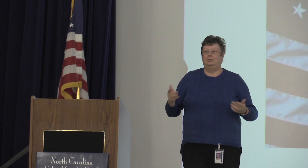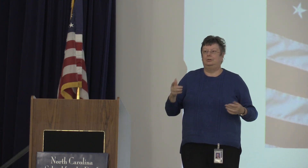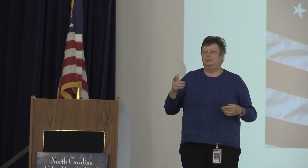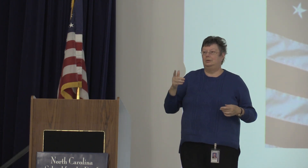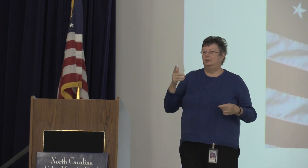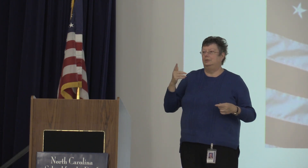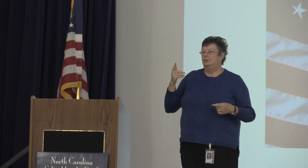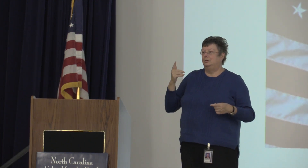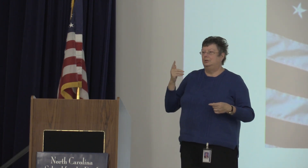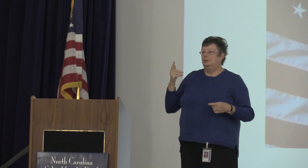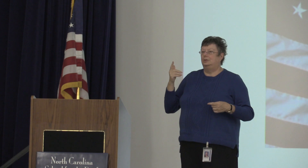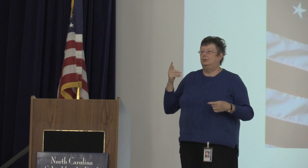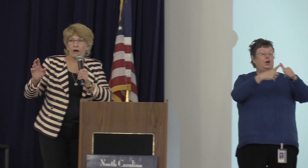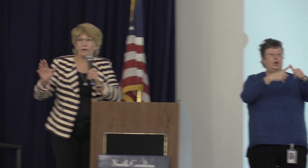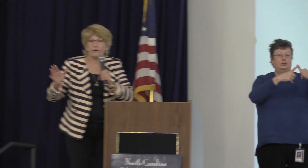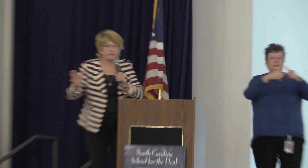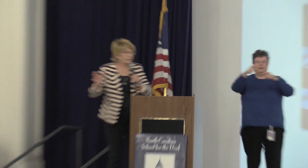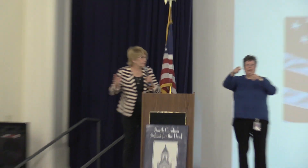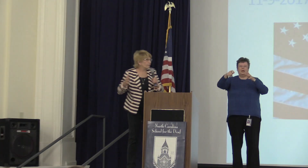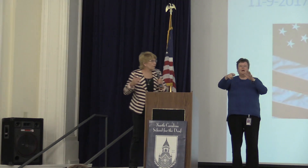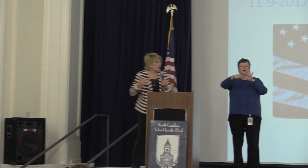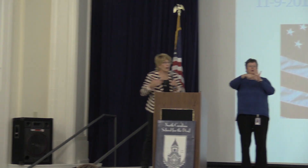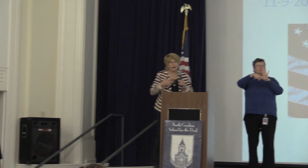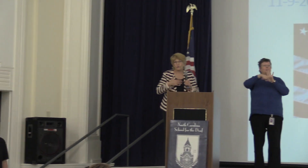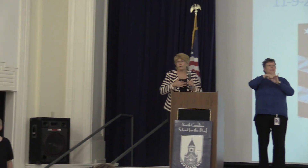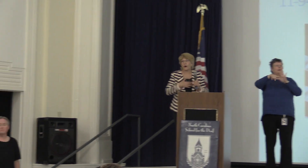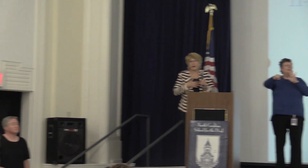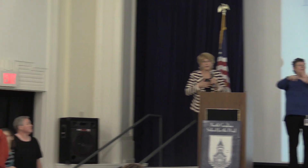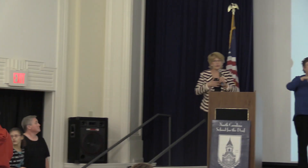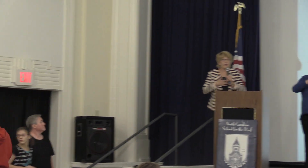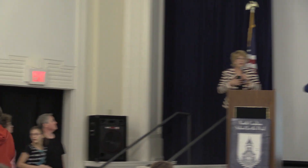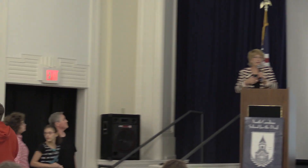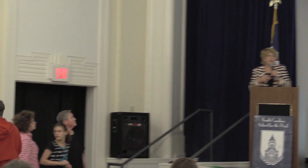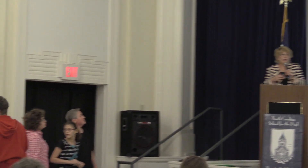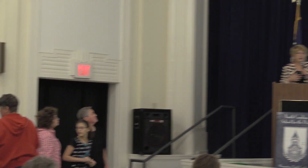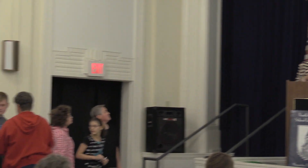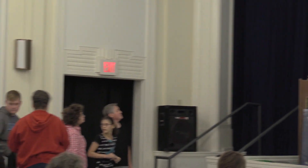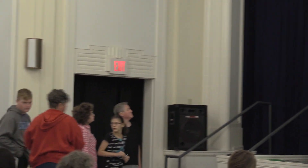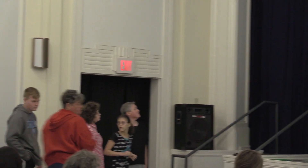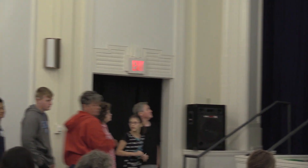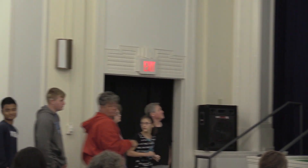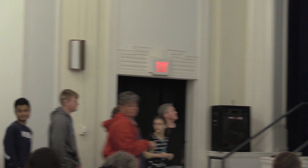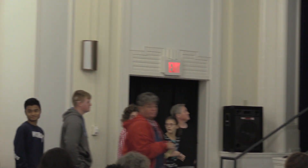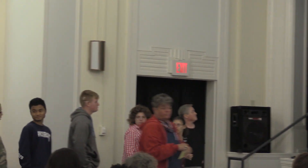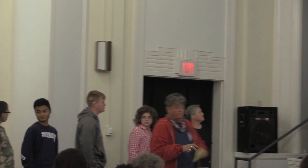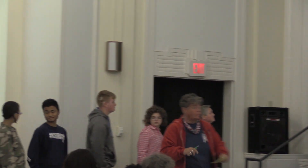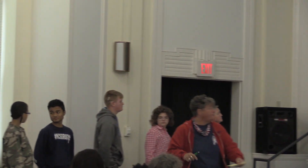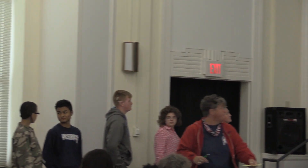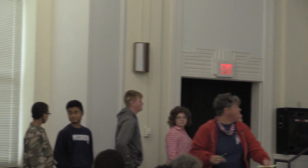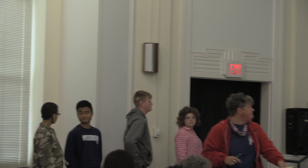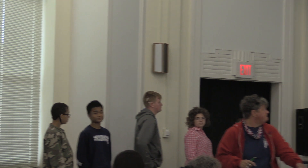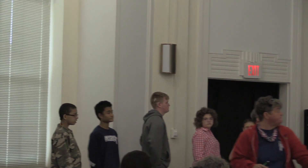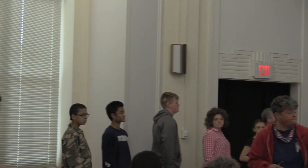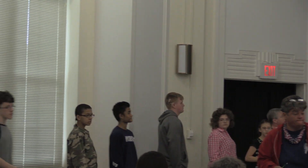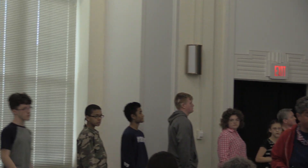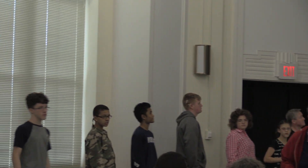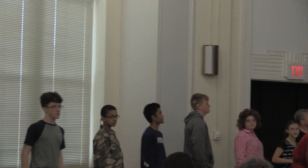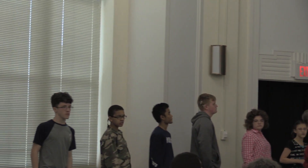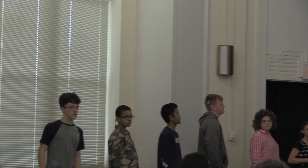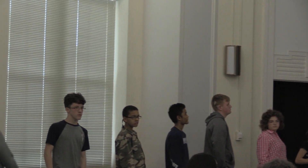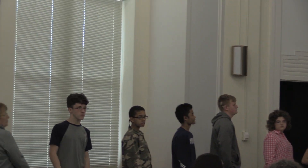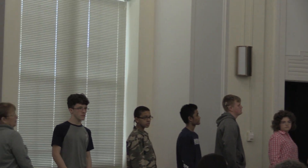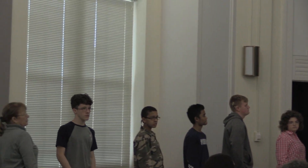Lisa will tell for my own father who served in the Navy,